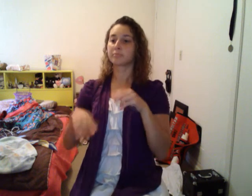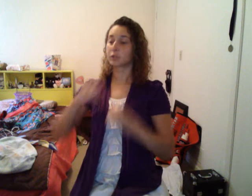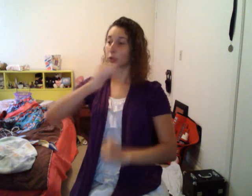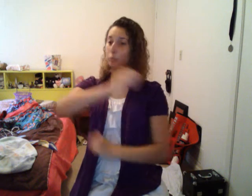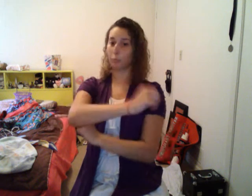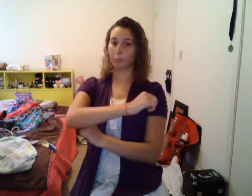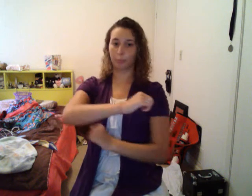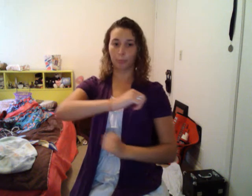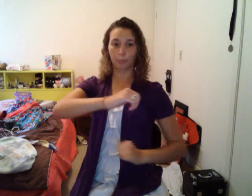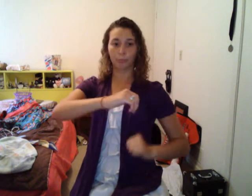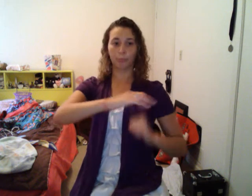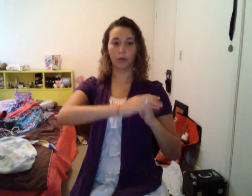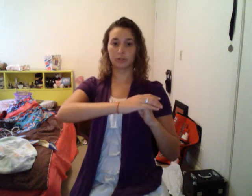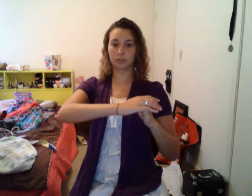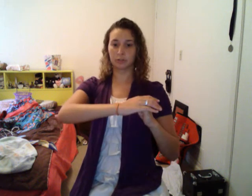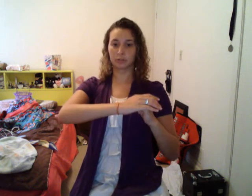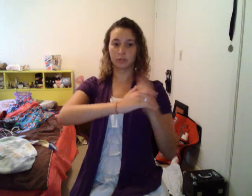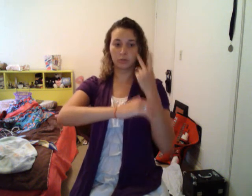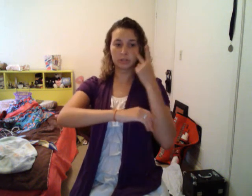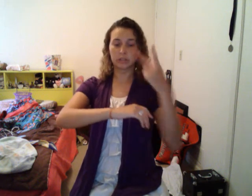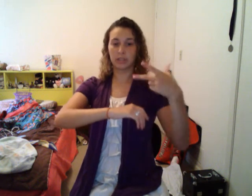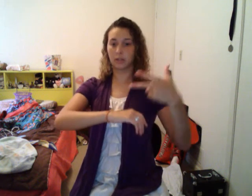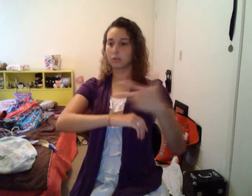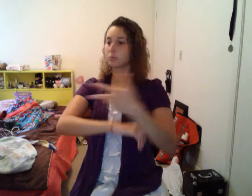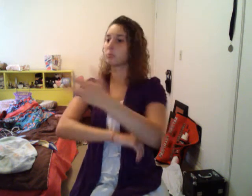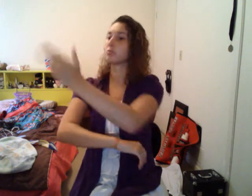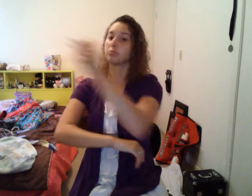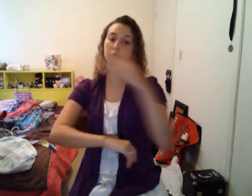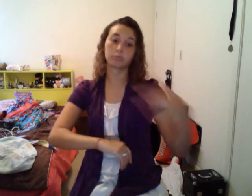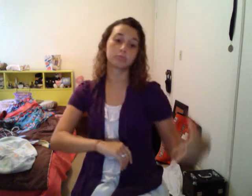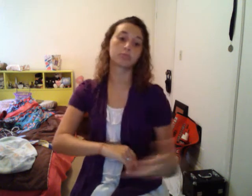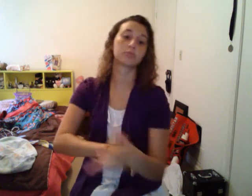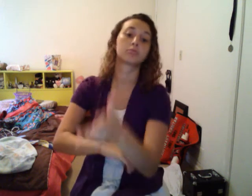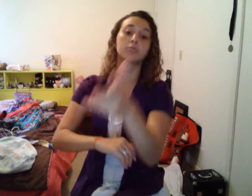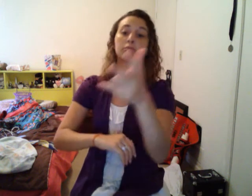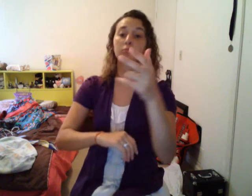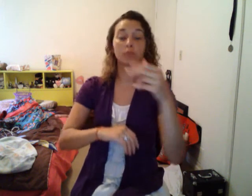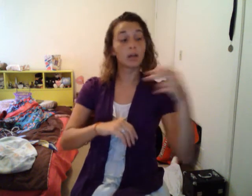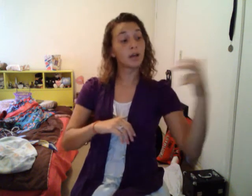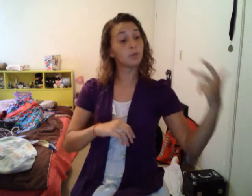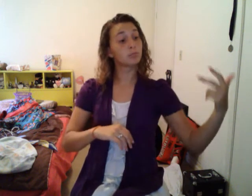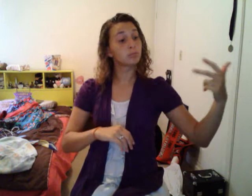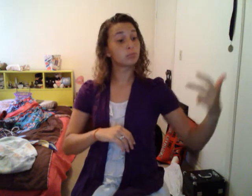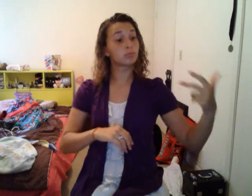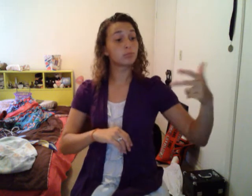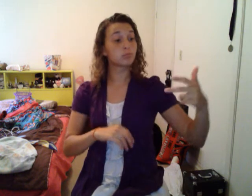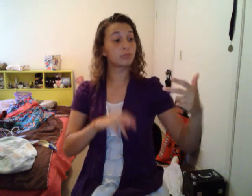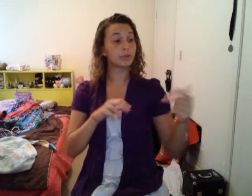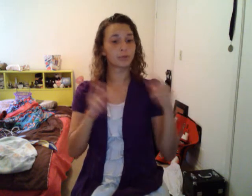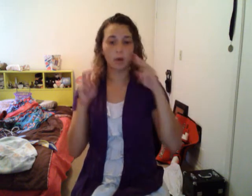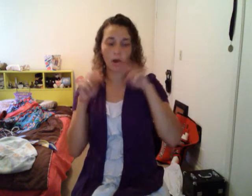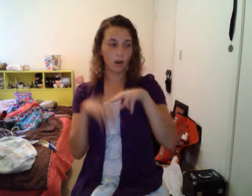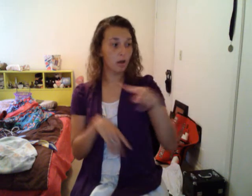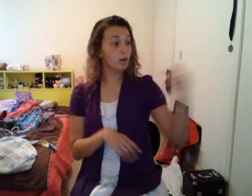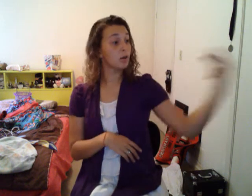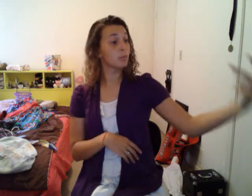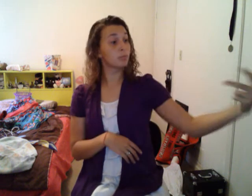trolley car track. And down the track comes a trolley car. At the end of the track are 5 workers.